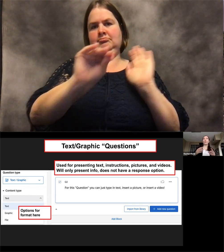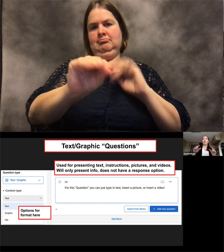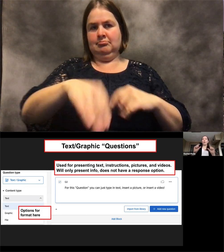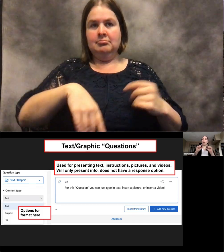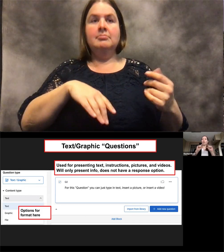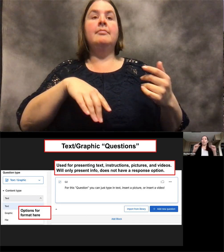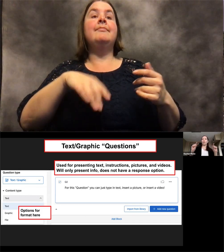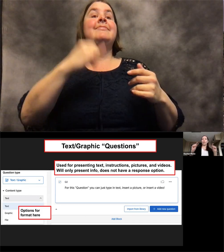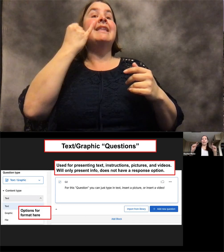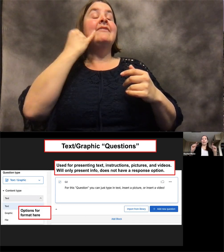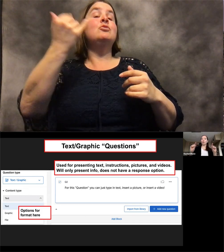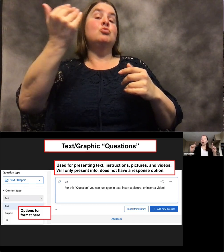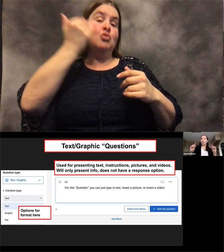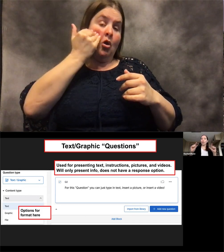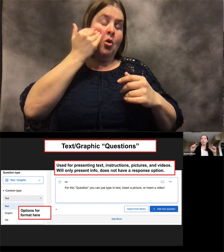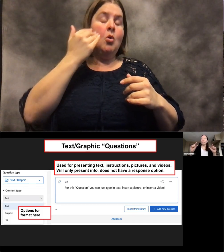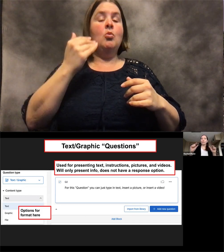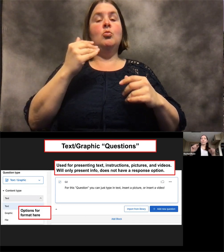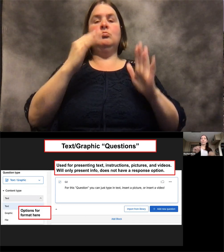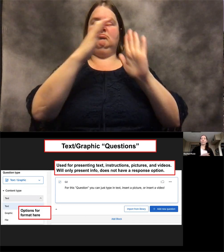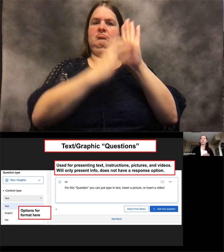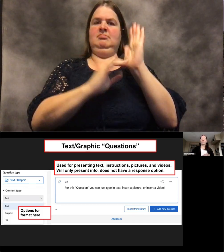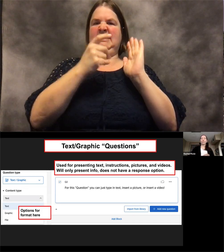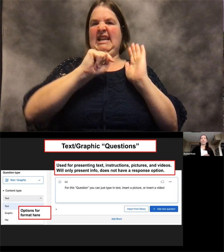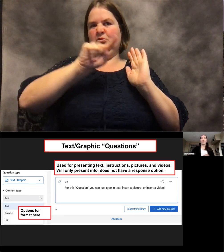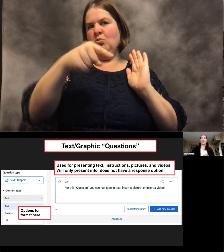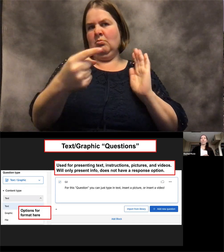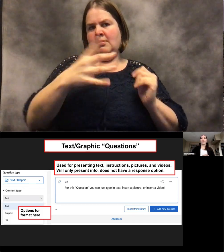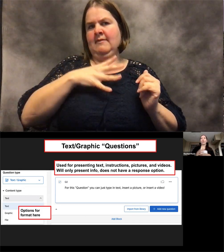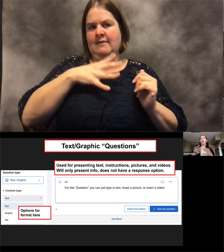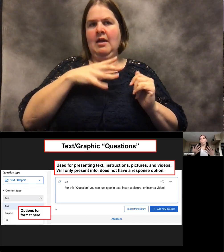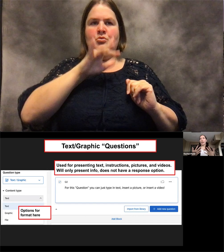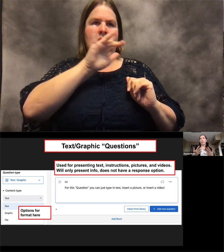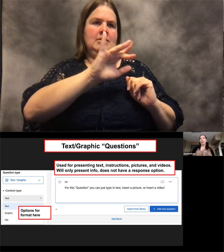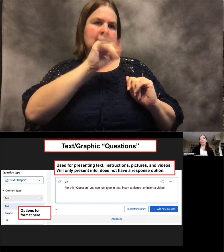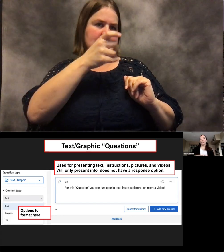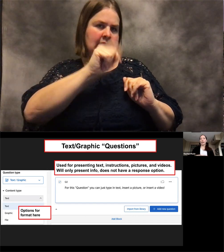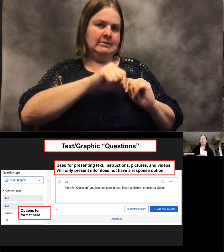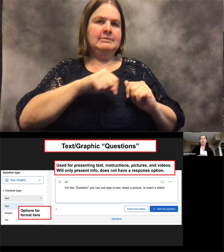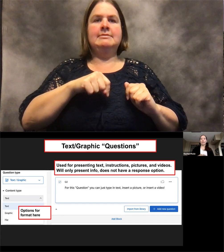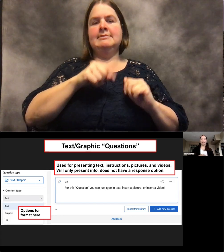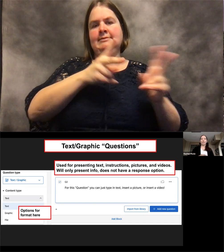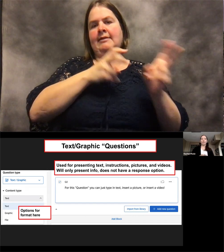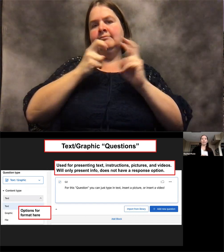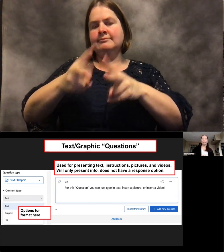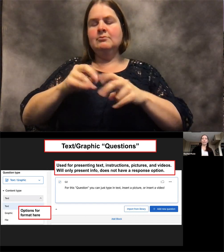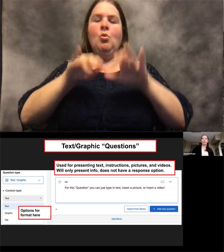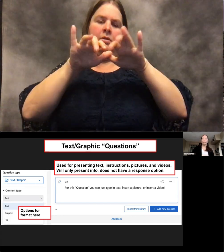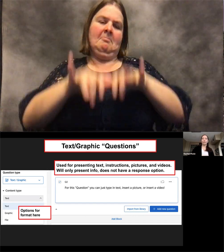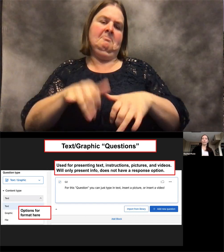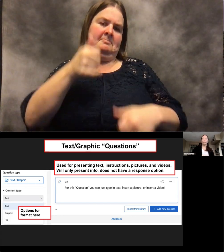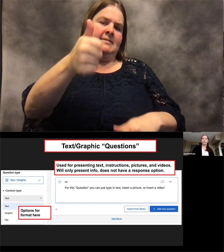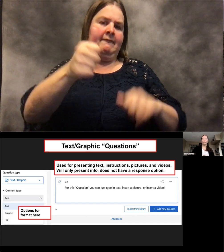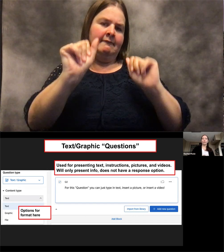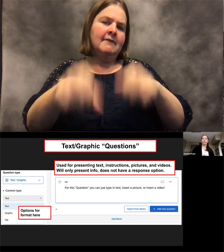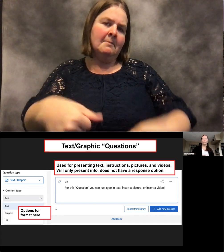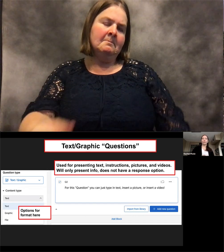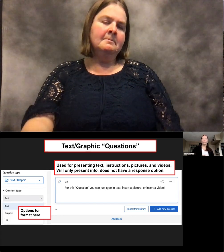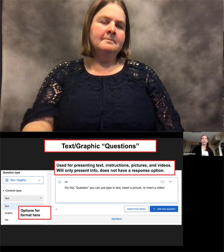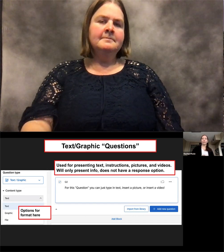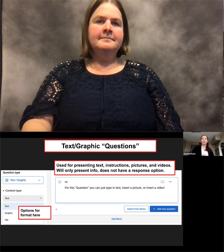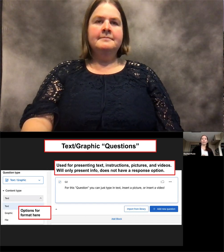Or if you know that you're just presenting instructions, you can just type in that text.